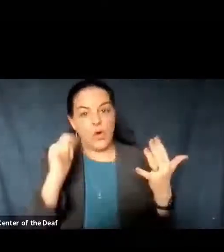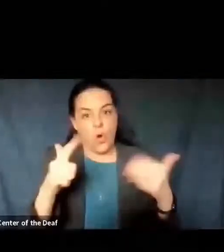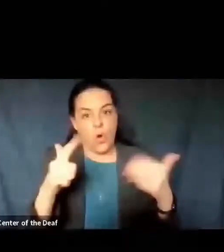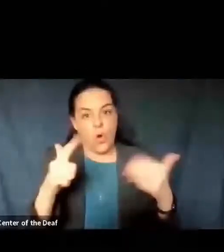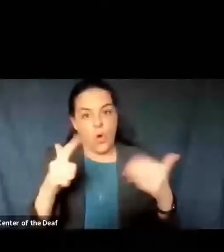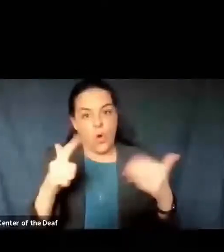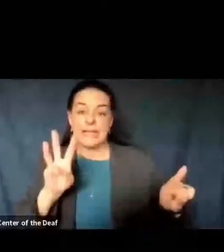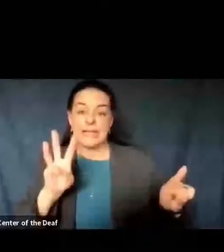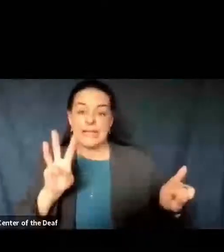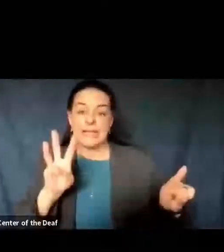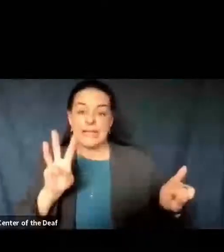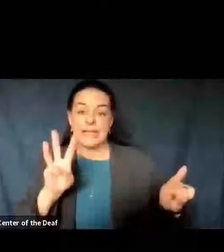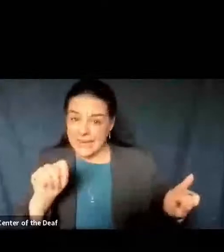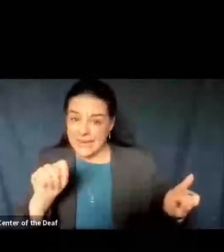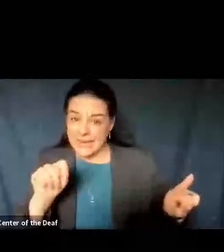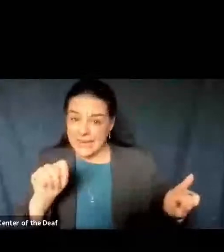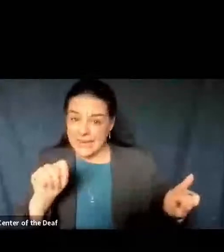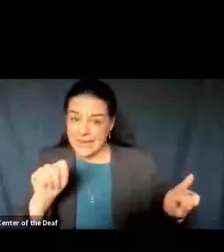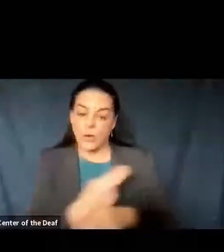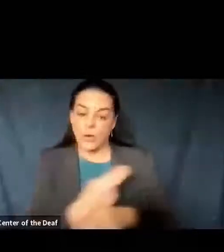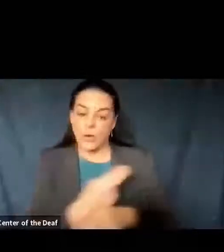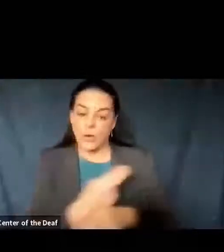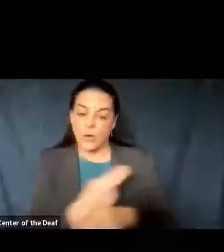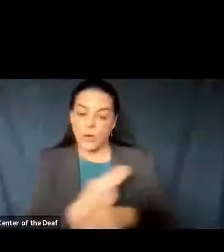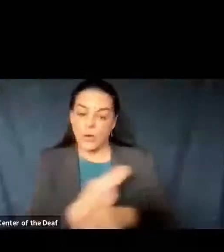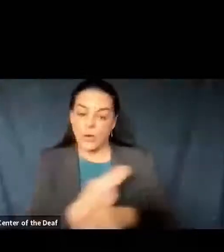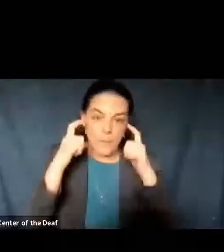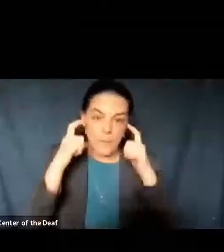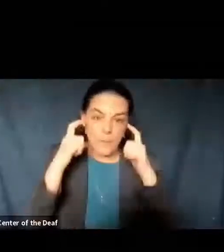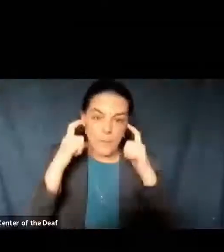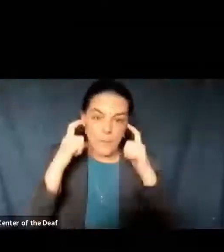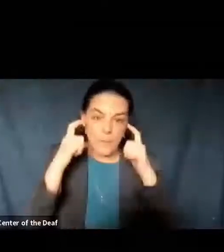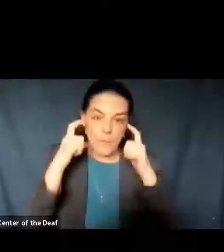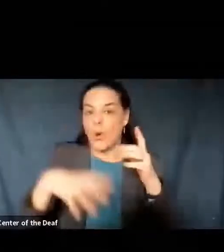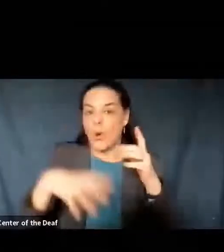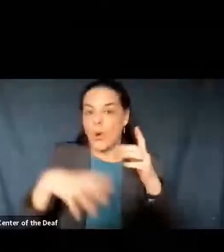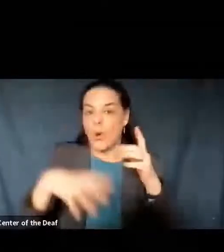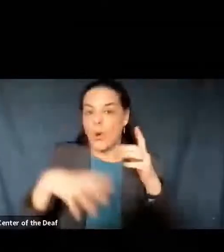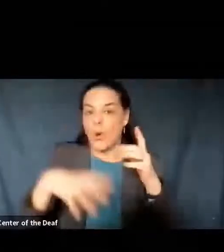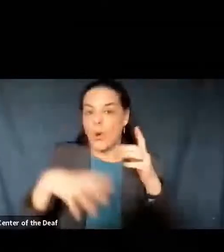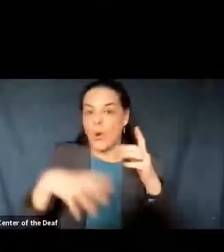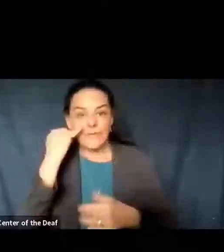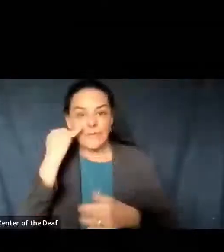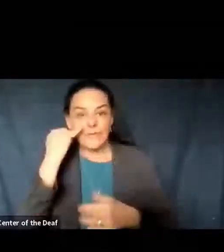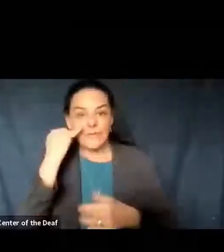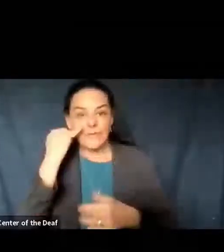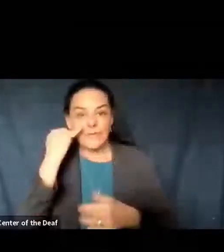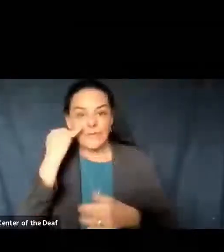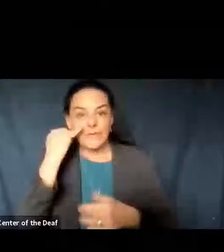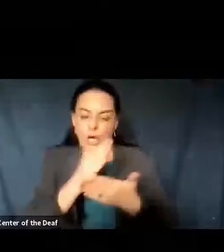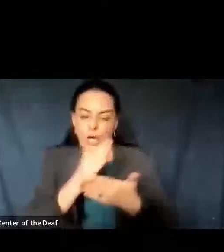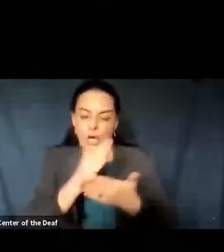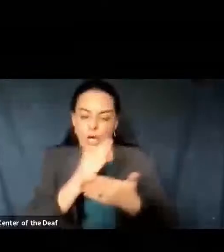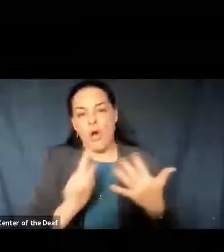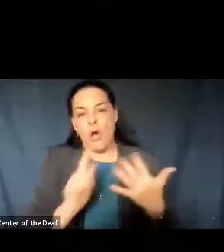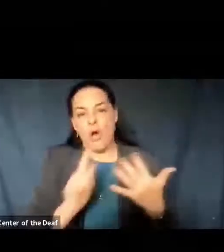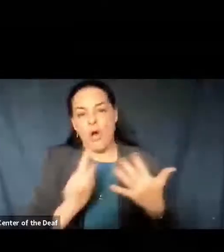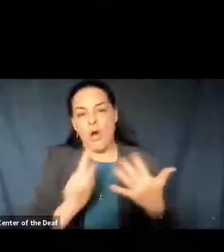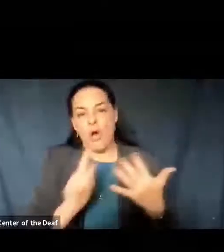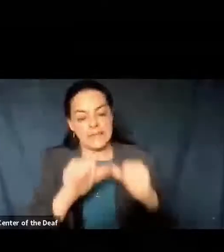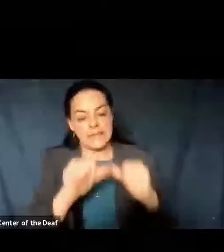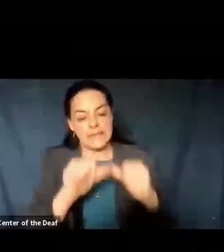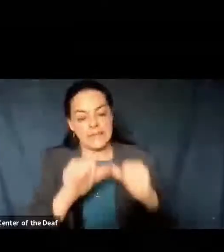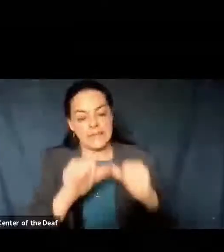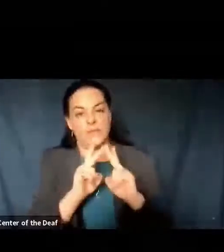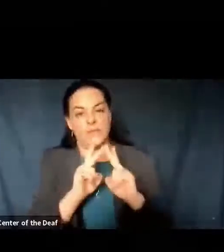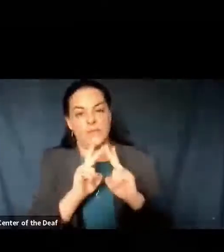feet of distance, wearing a mask, not going anywhere if you're sick, washing your hands, all of those things continue to be very, very important.